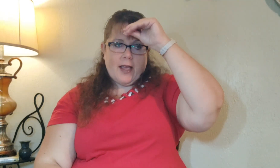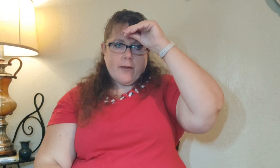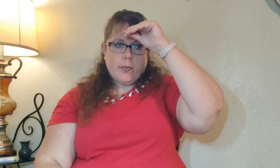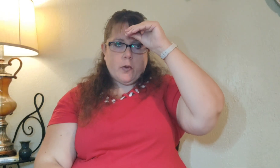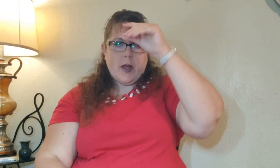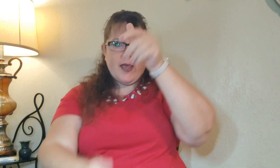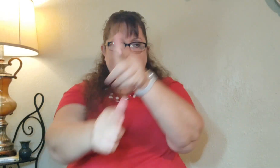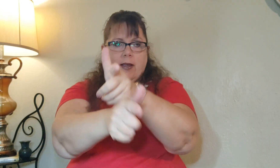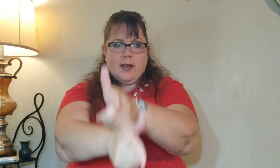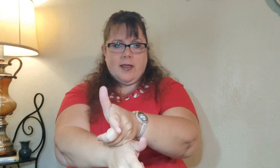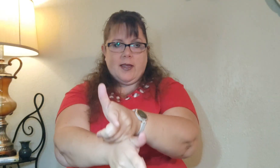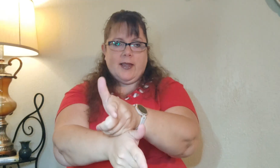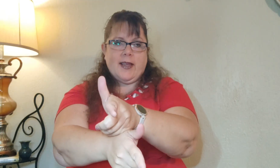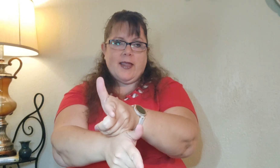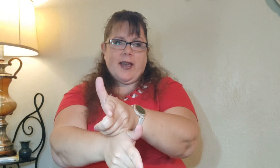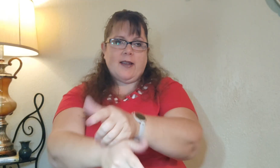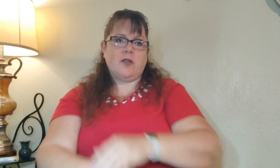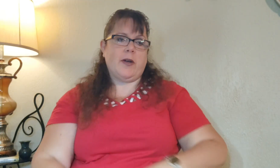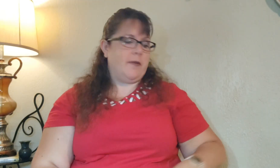like boy, and then like that as well.